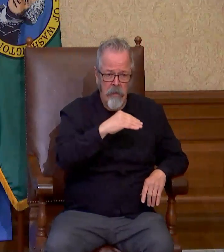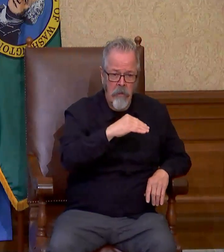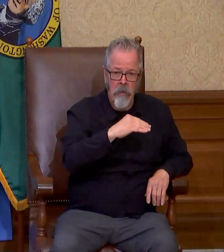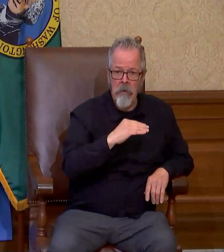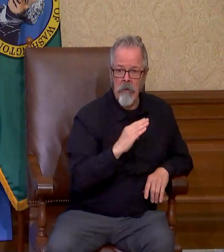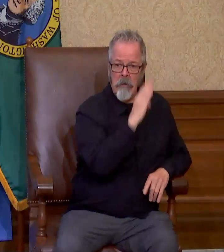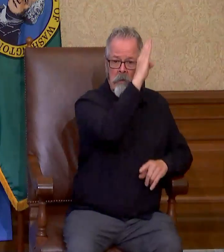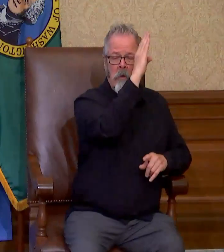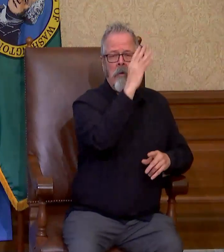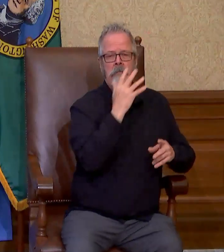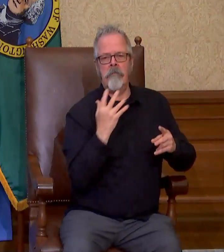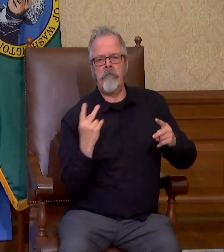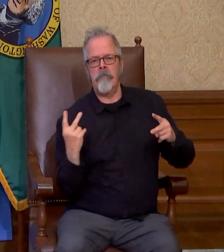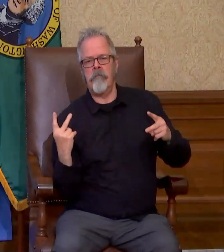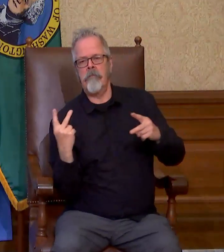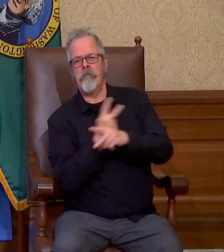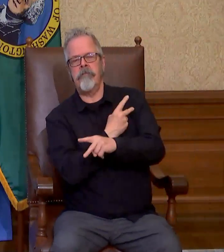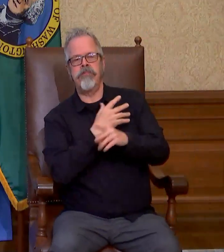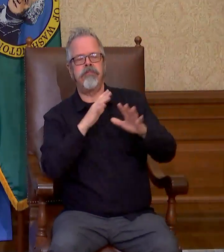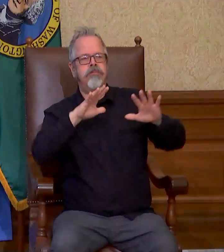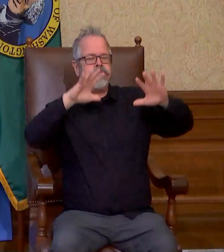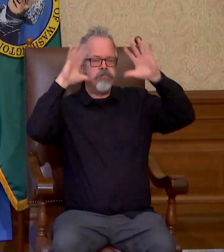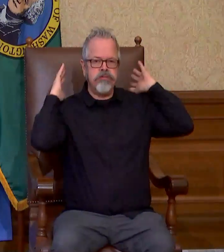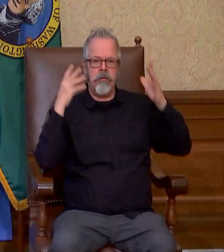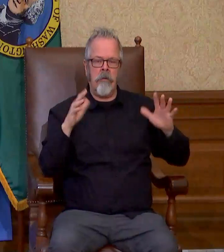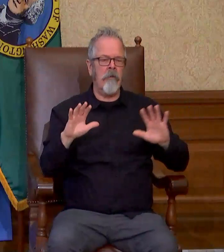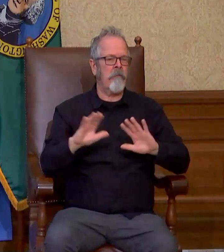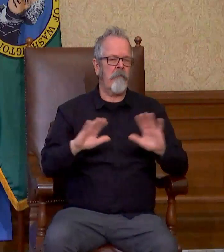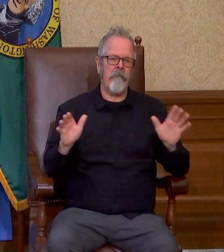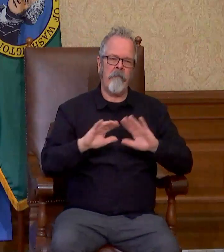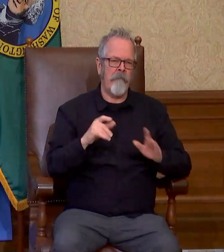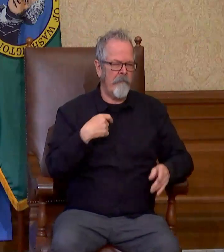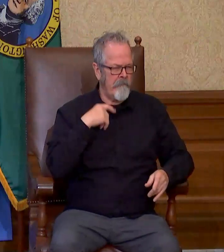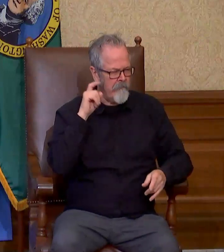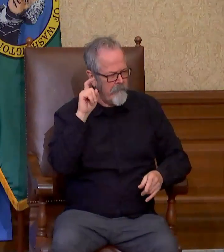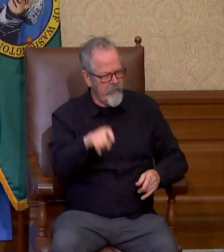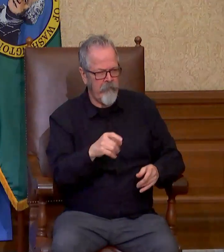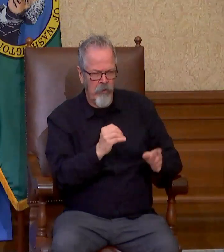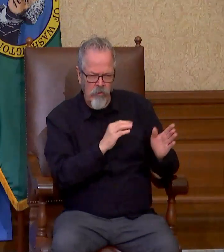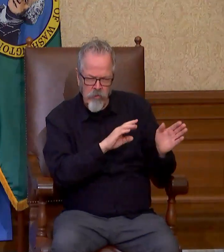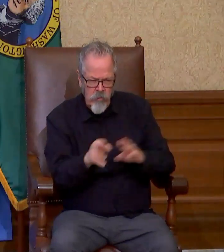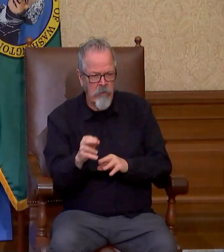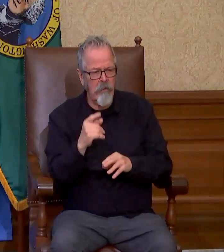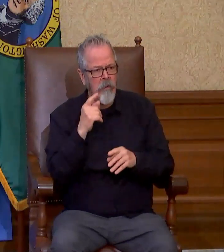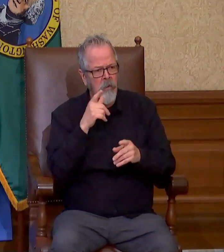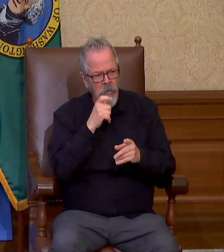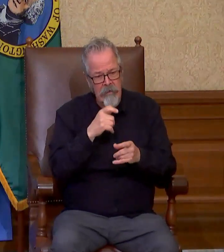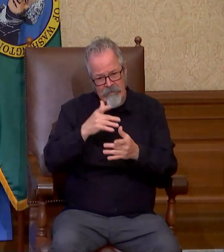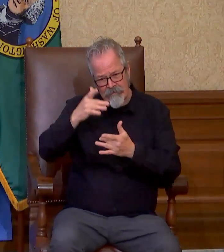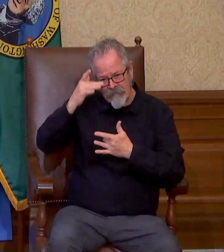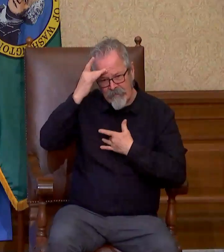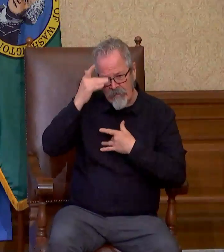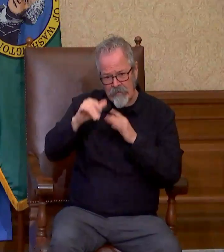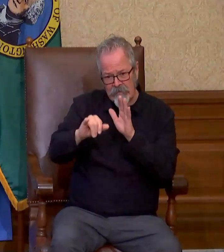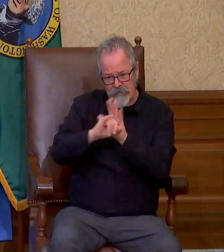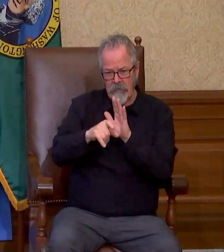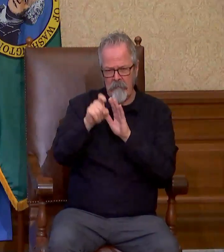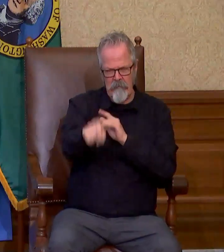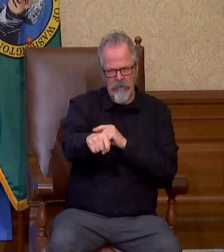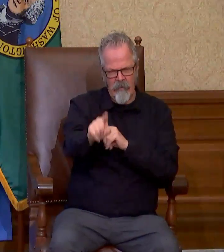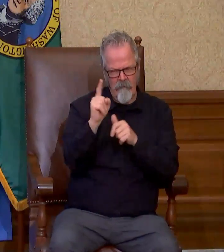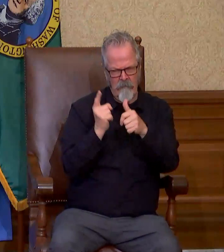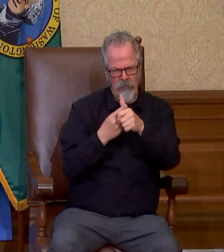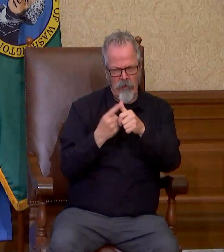become infected. So the fundamental principle we're following is let's just do this once and get it over